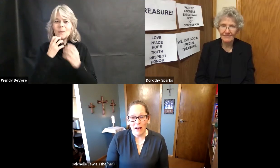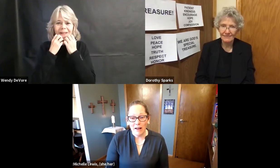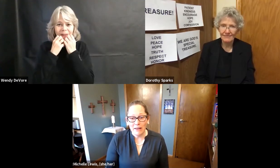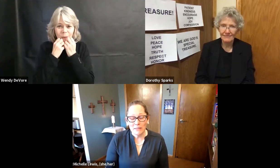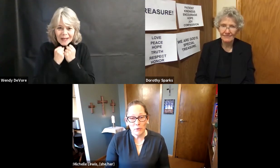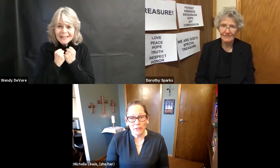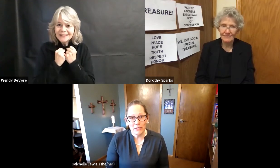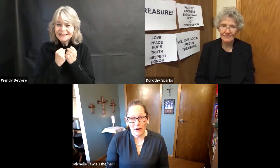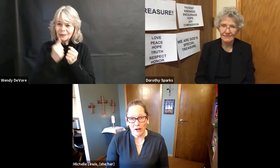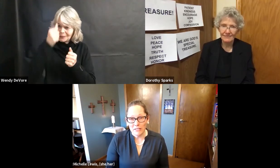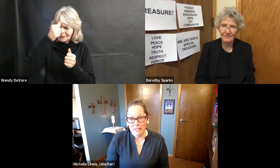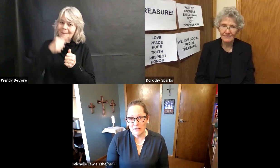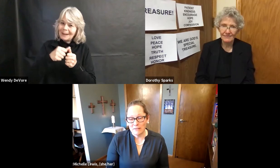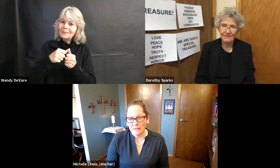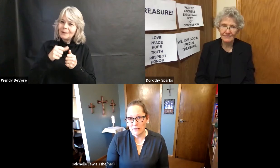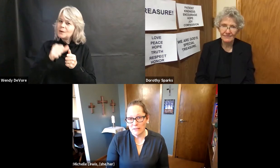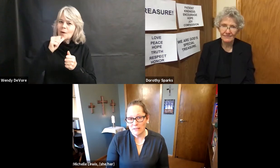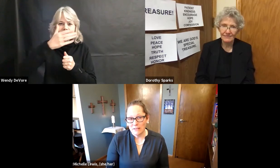that God has put in our hearts.